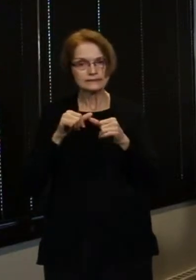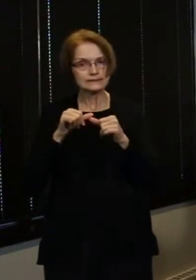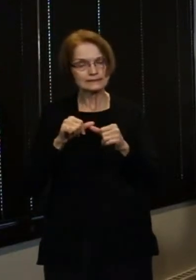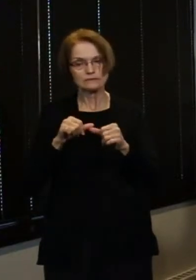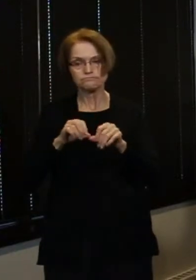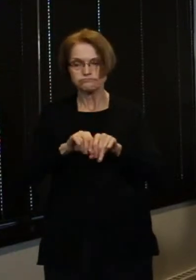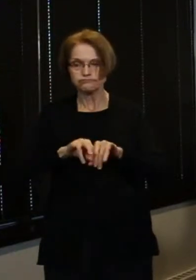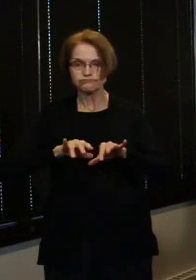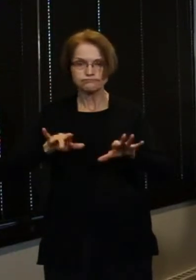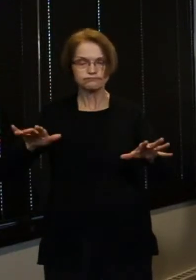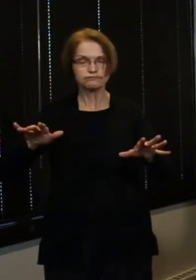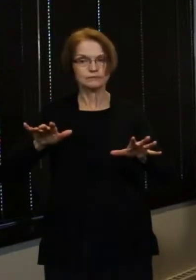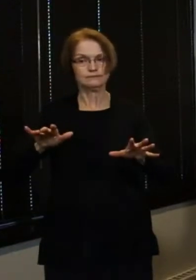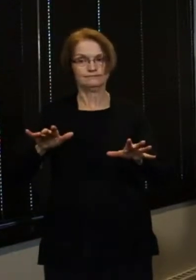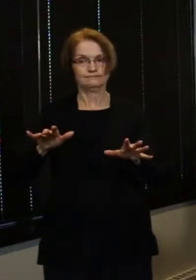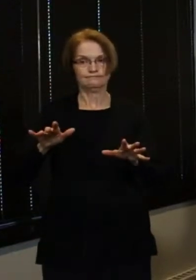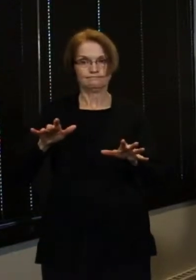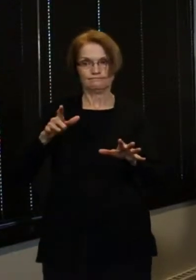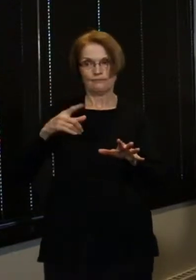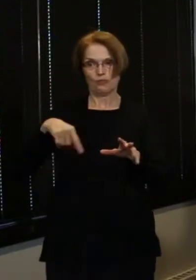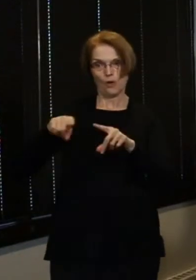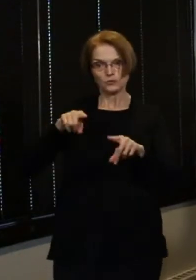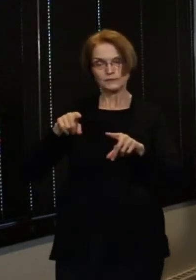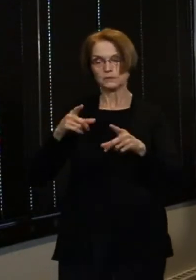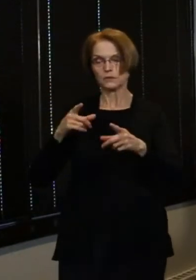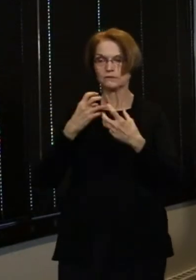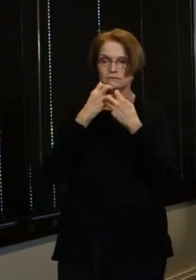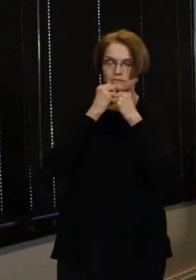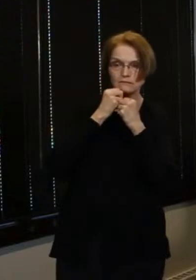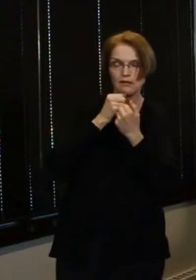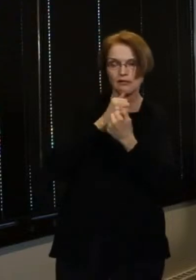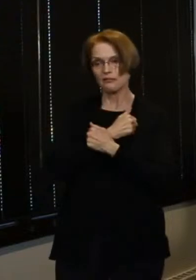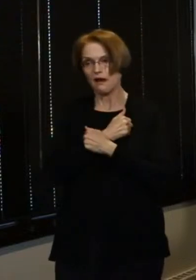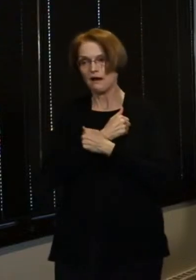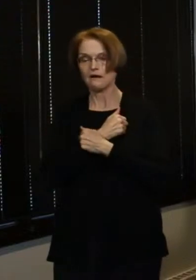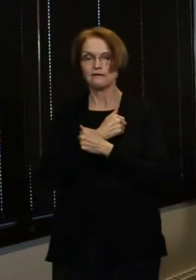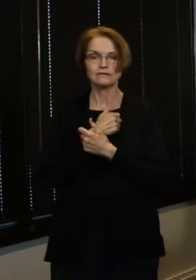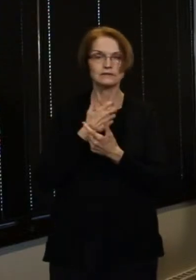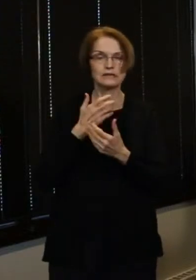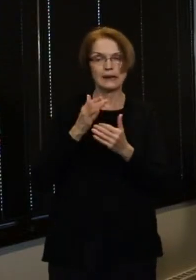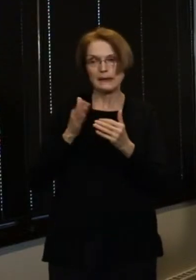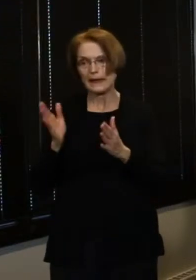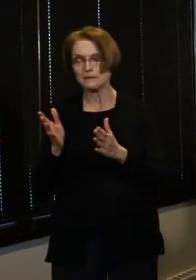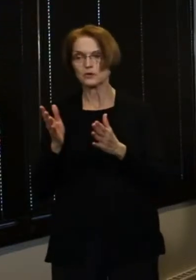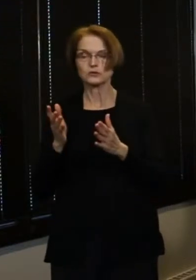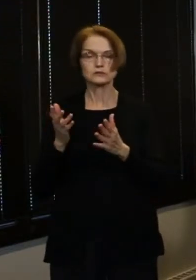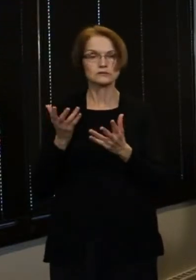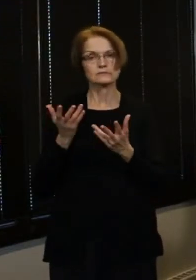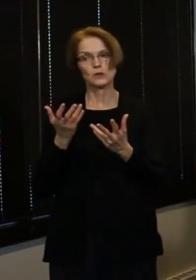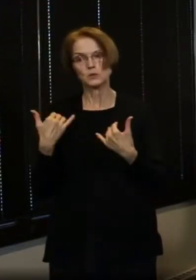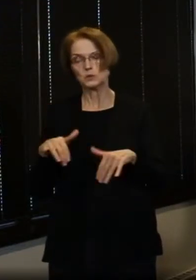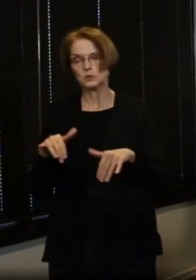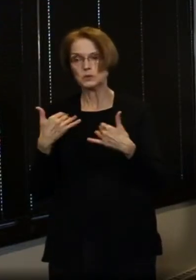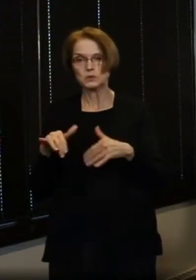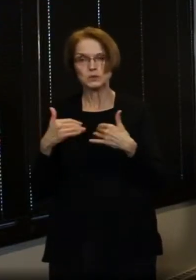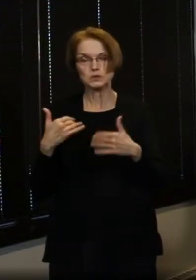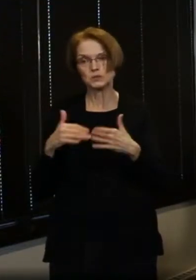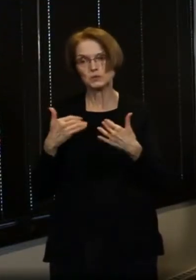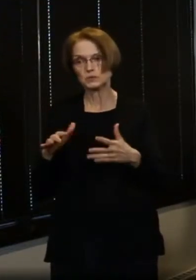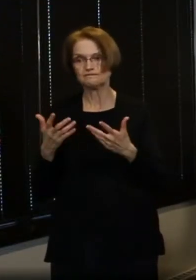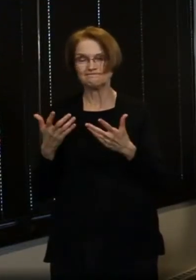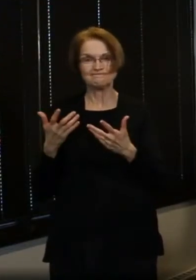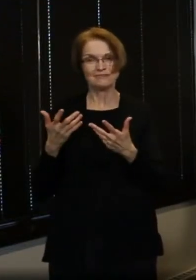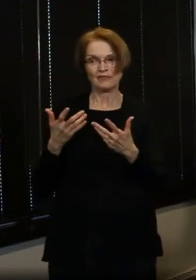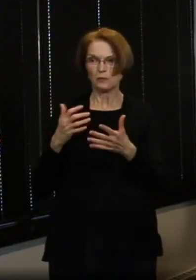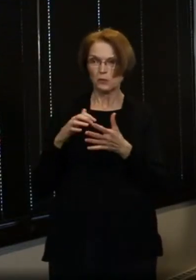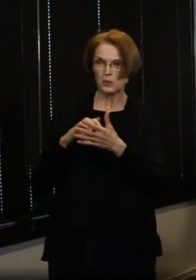most vulnerable loved ones and neighbors are still waiting for a vaccine. So we need to stay vigilant about